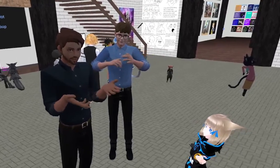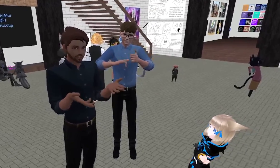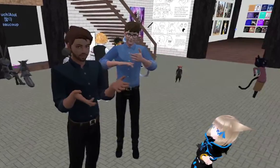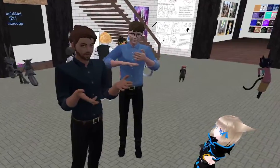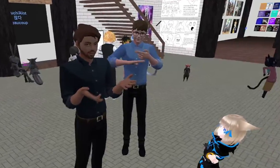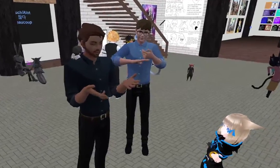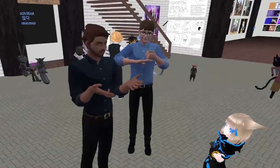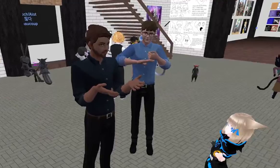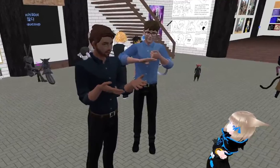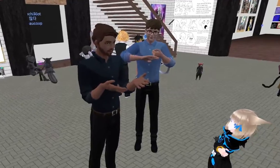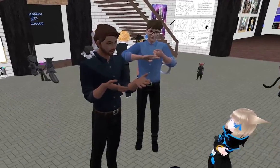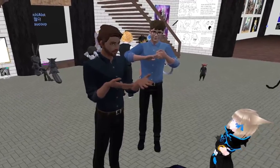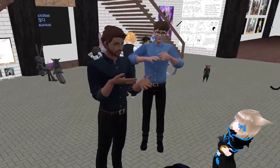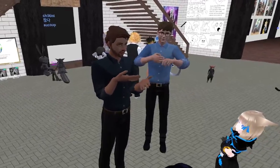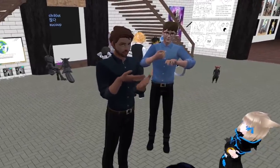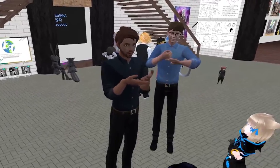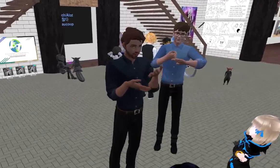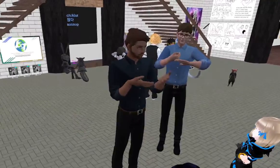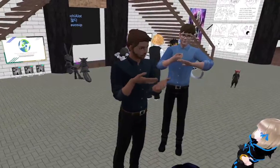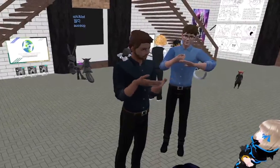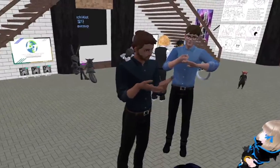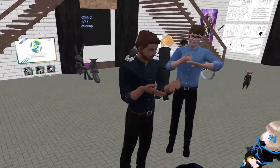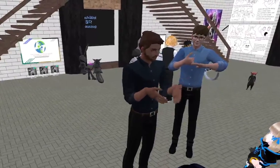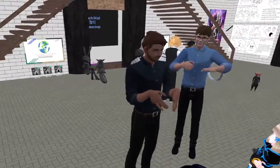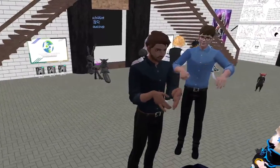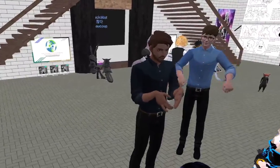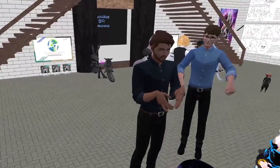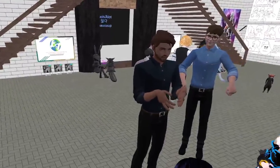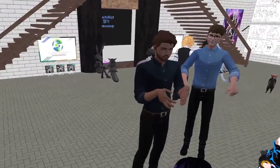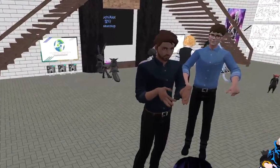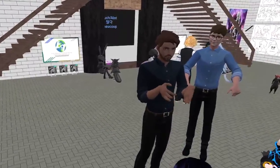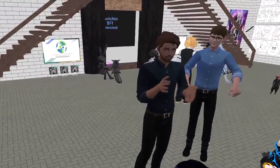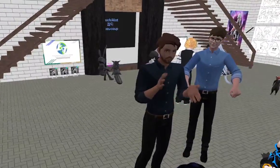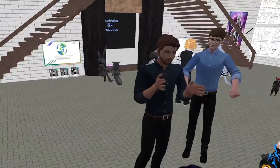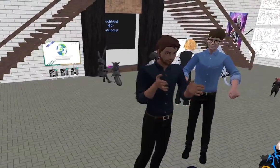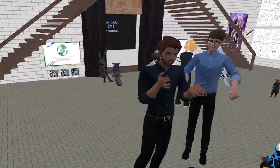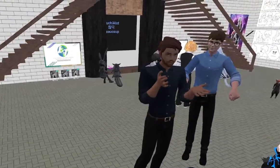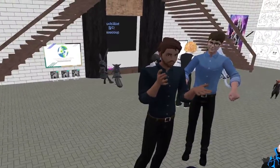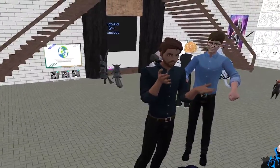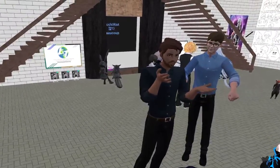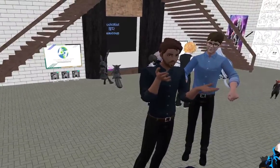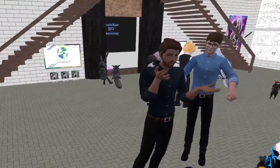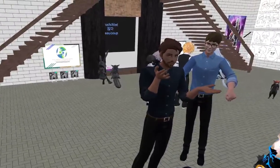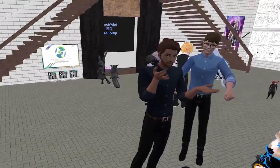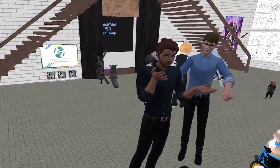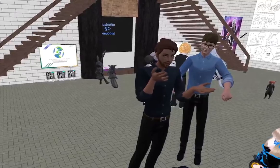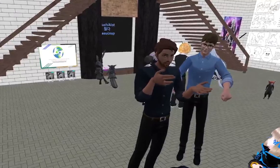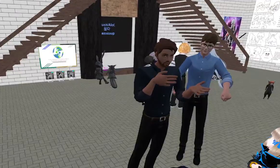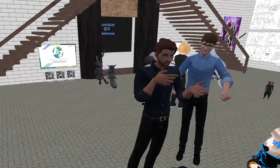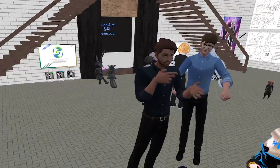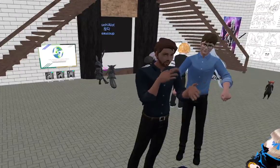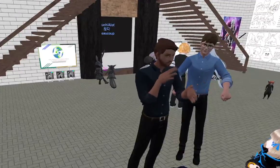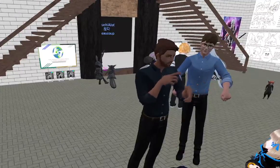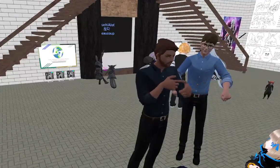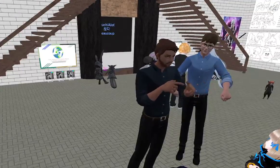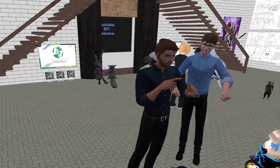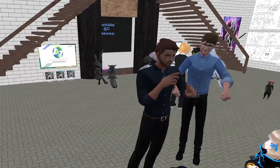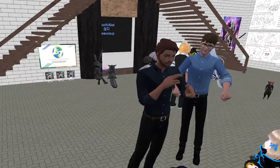conferences, things like that. It's, what they use to communicate with one another. Kind of, you can compare it to, like, maybe Latin. For spoken